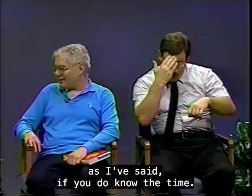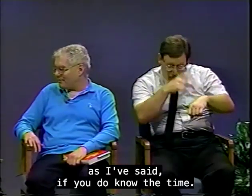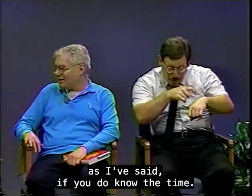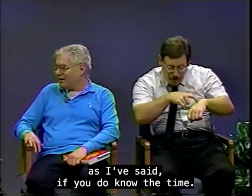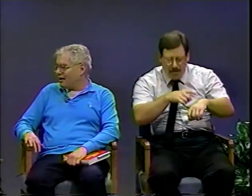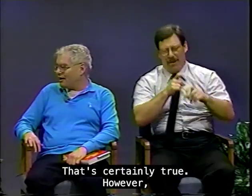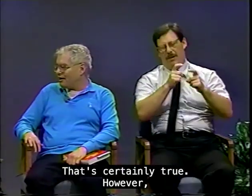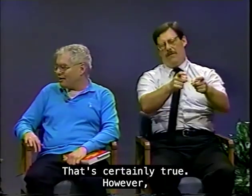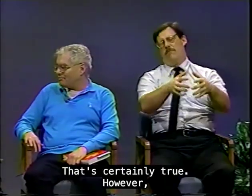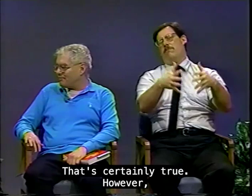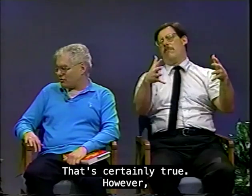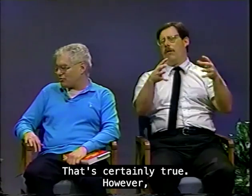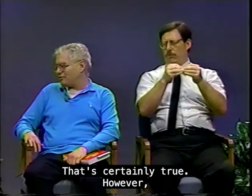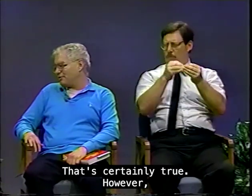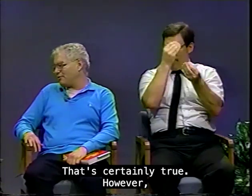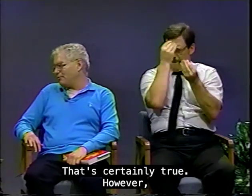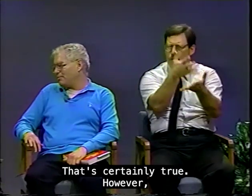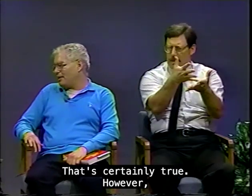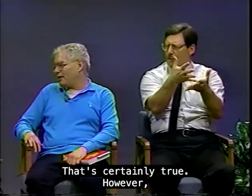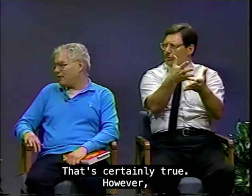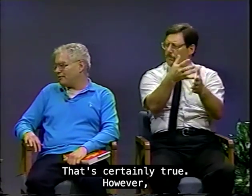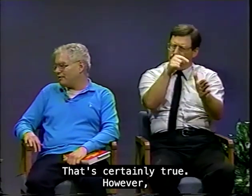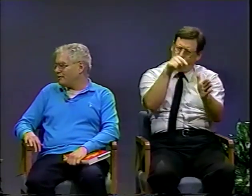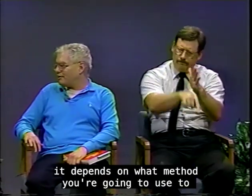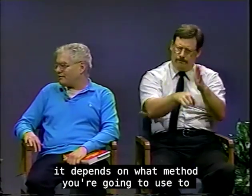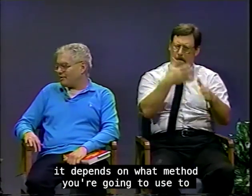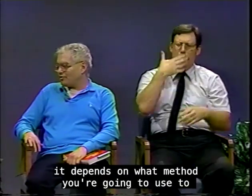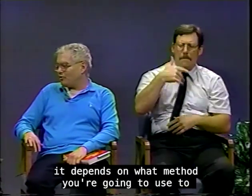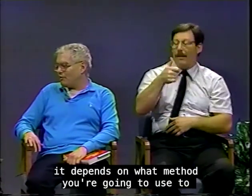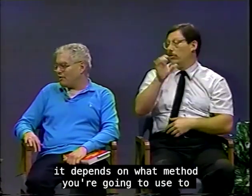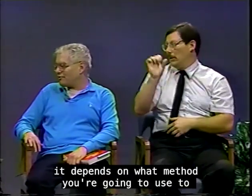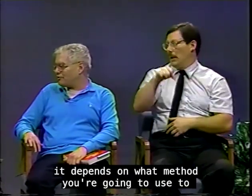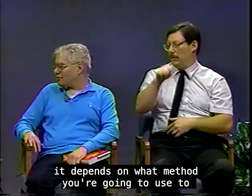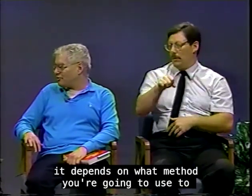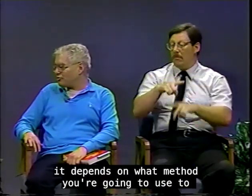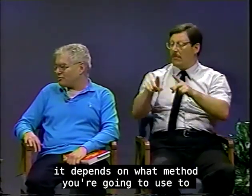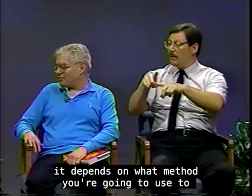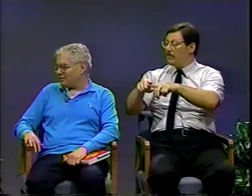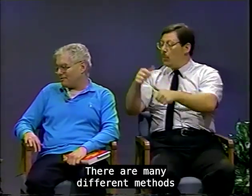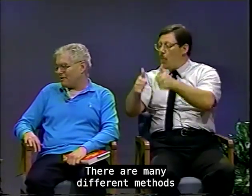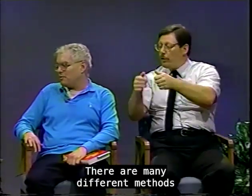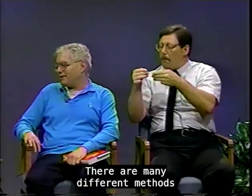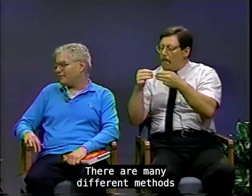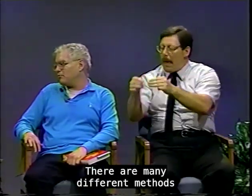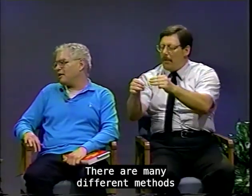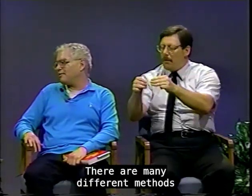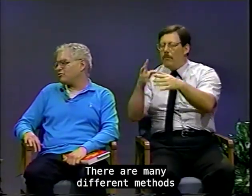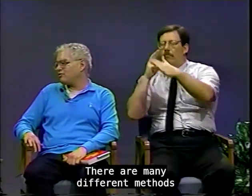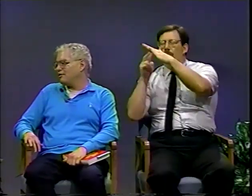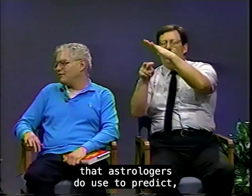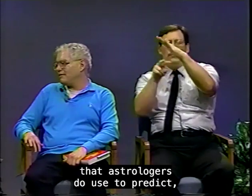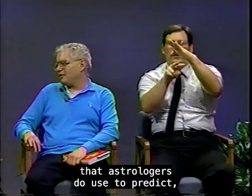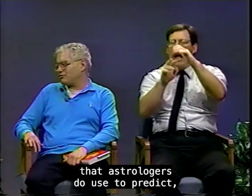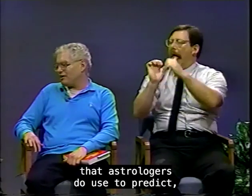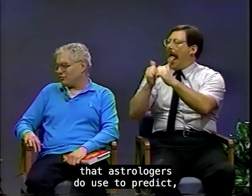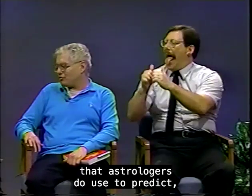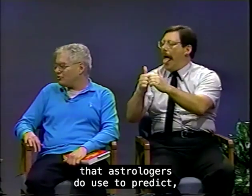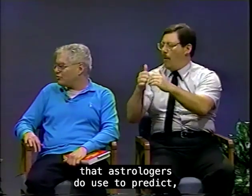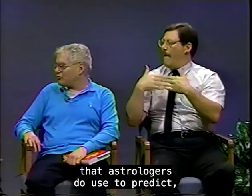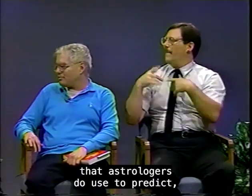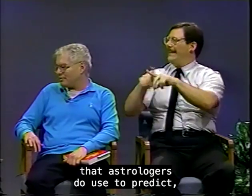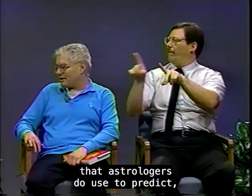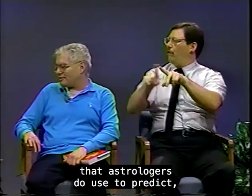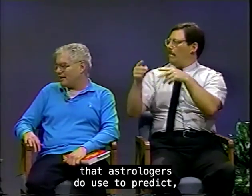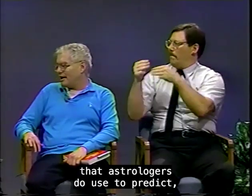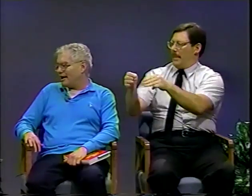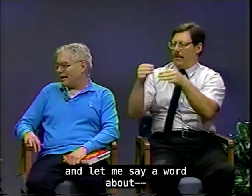know the time, that's certainly true. However, it depends on what method you're going to use to predict. There are many different methods that astrologers do